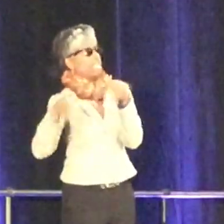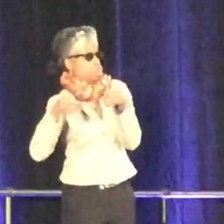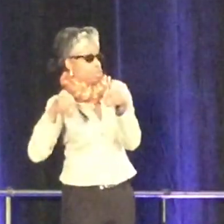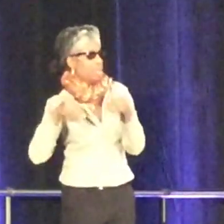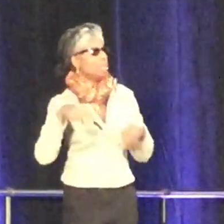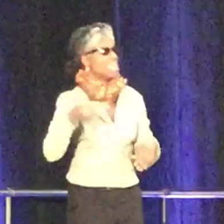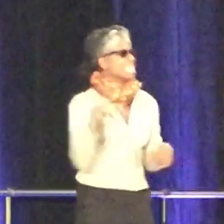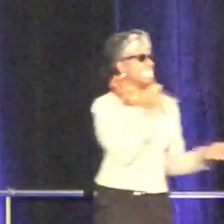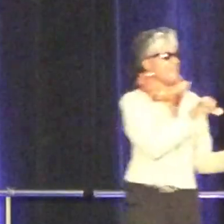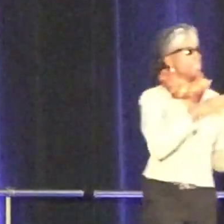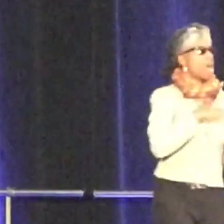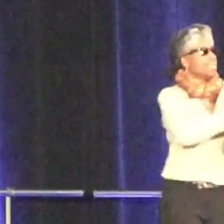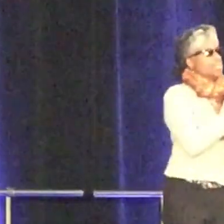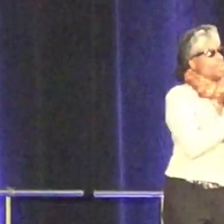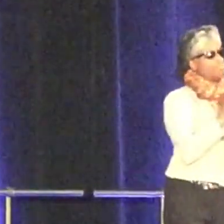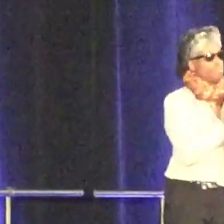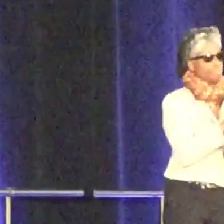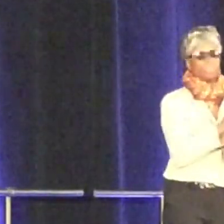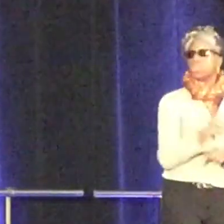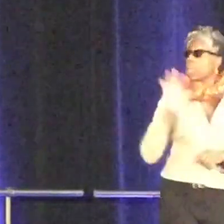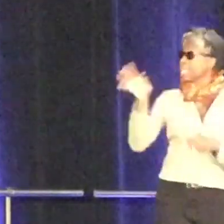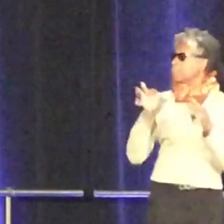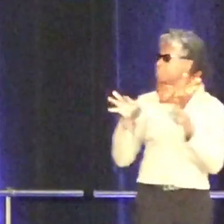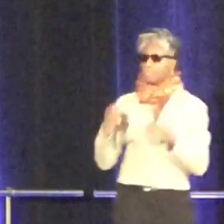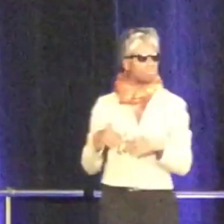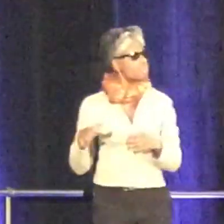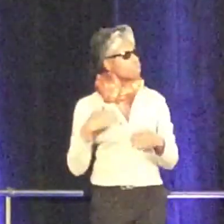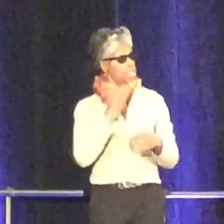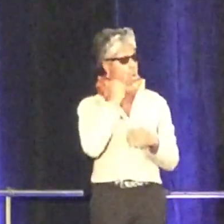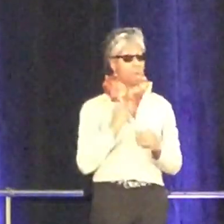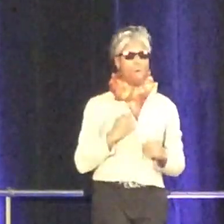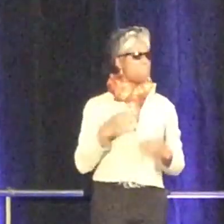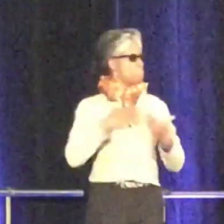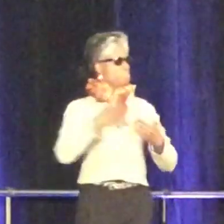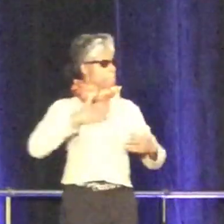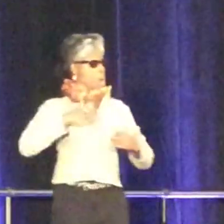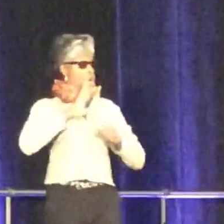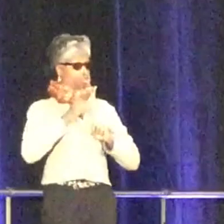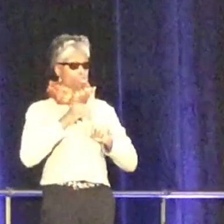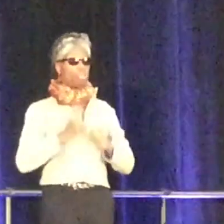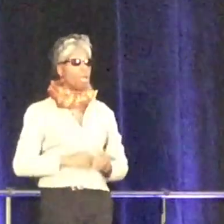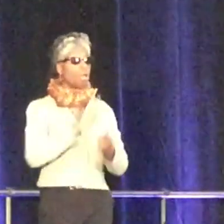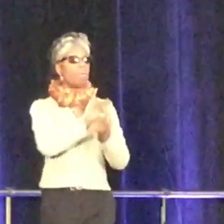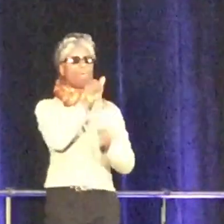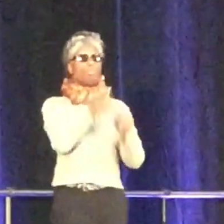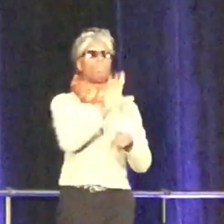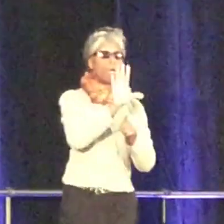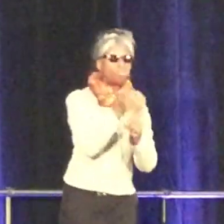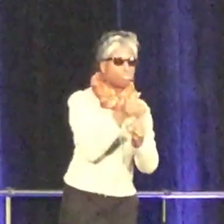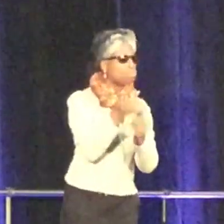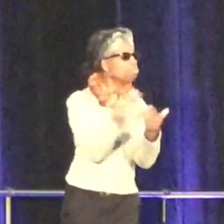your behavior across cultures, no matter what culture you come from, what culture you're going to, or the situation you find yourself in.